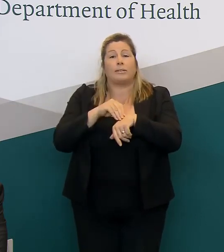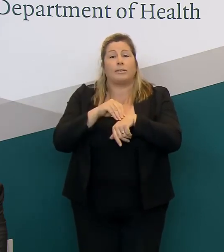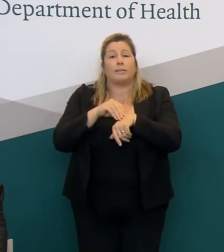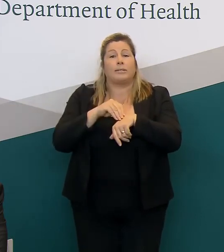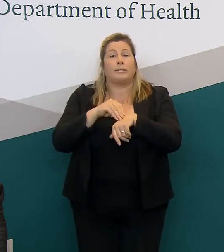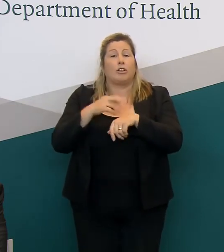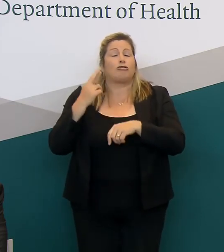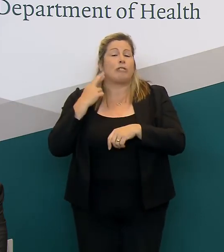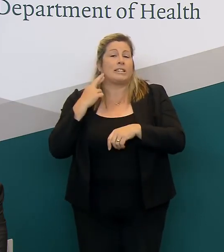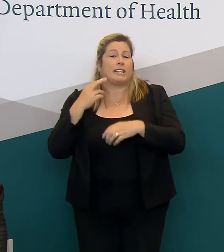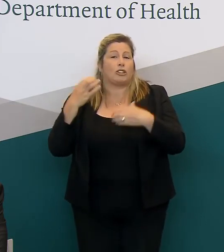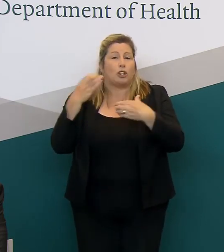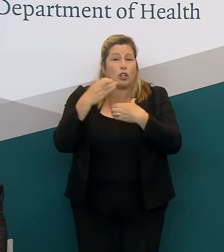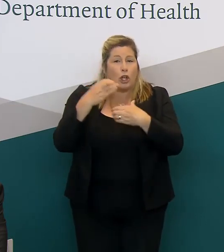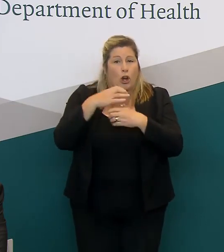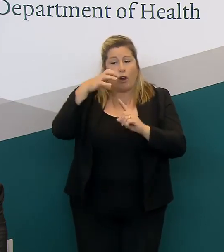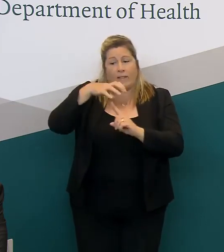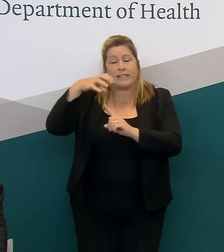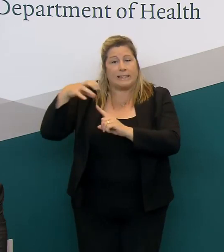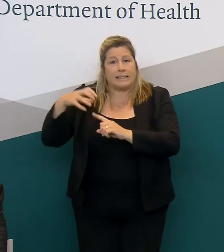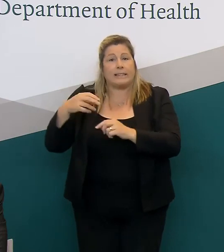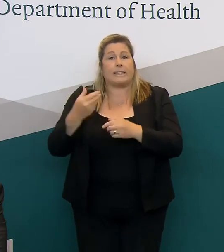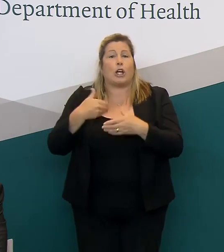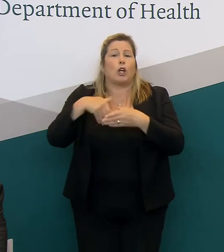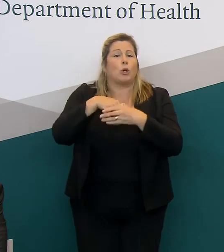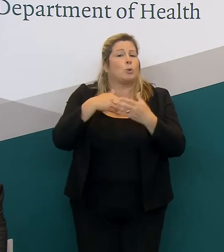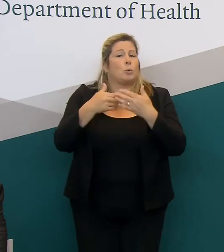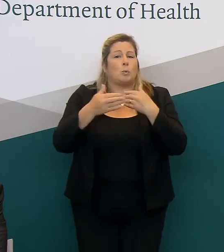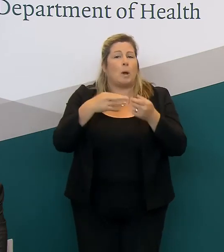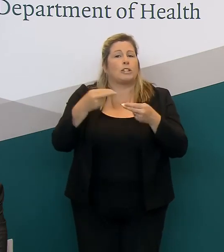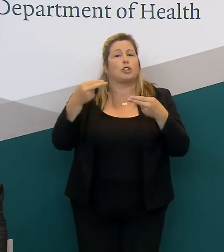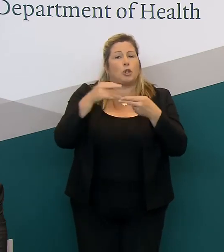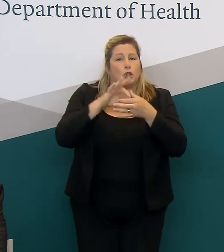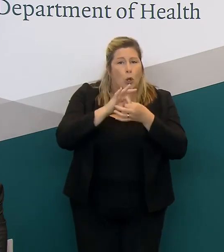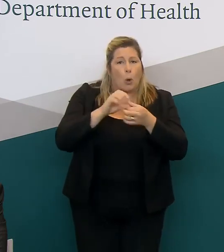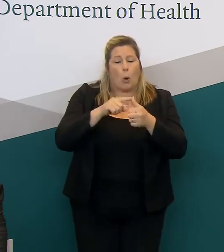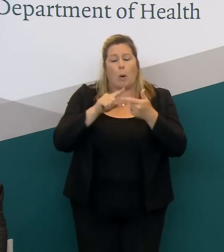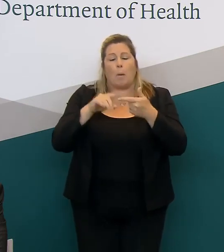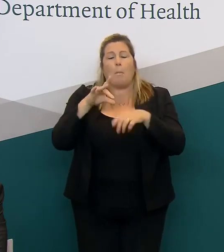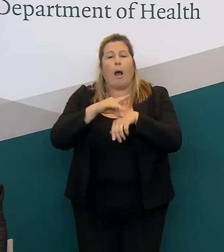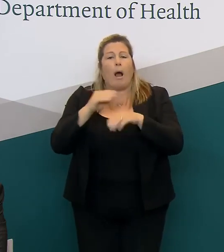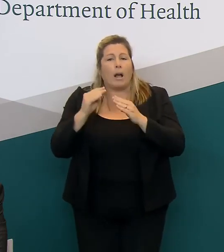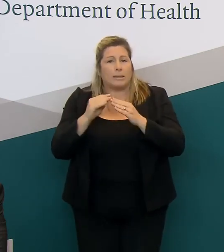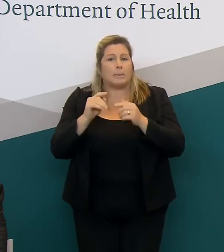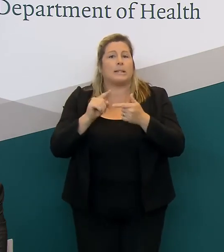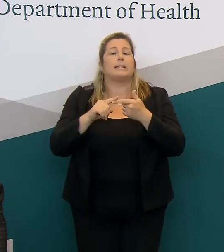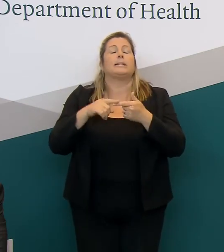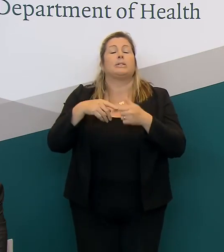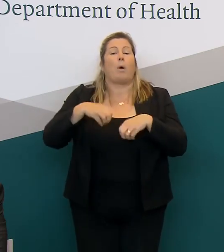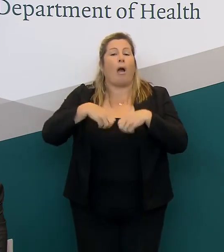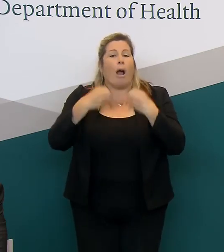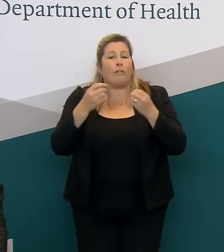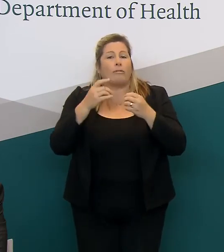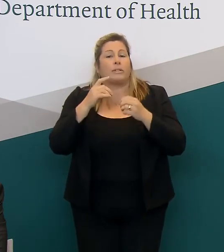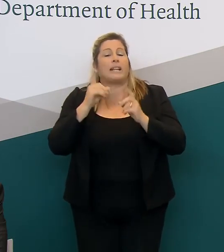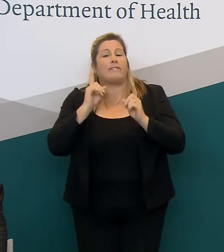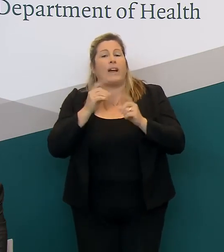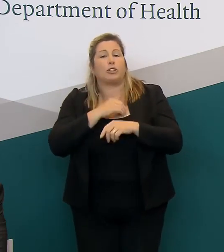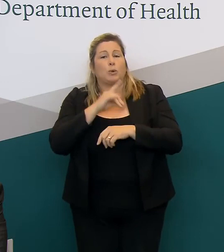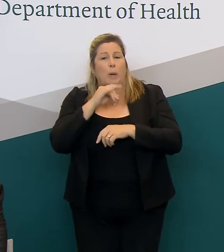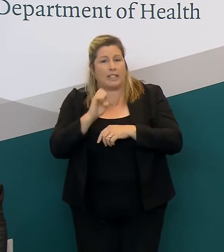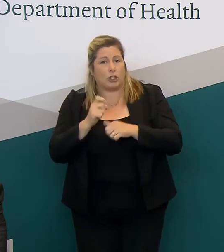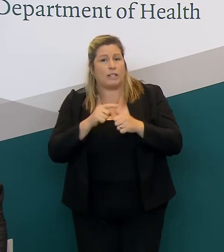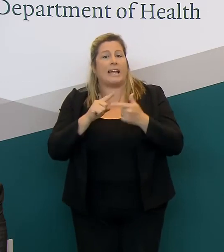the residential care facility sector, in particular nursing homes, and to reflect on hospitals. And we're giving advice both to the HSC and government in relation to